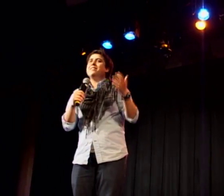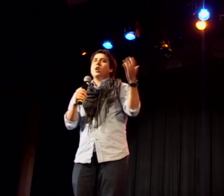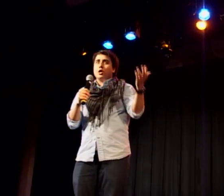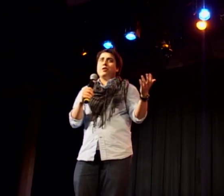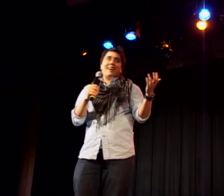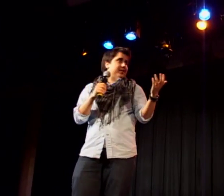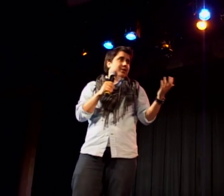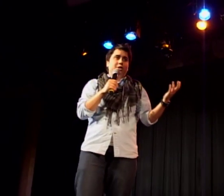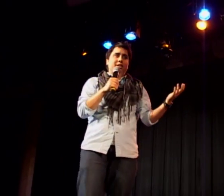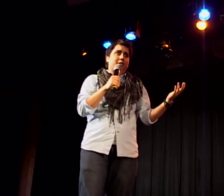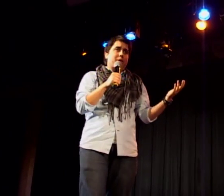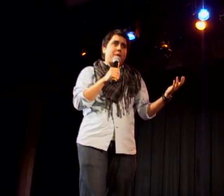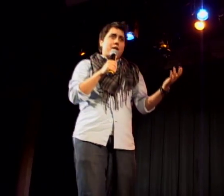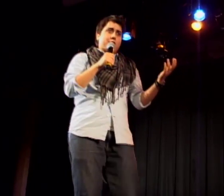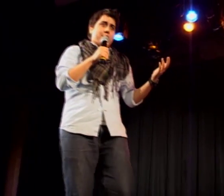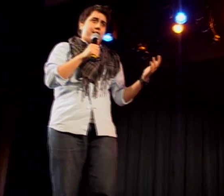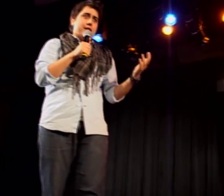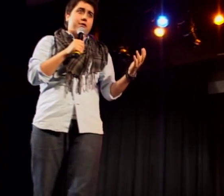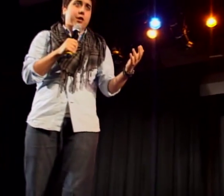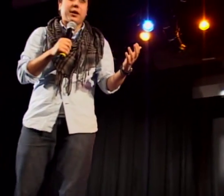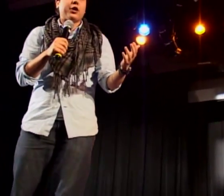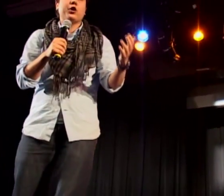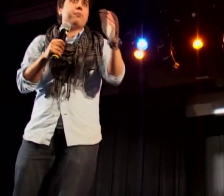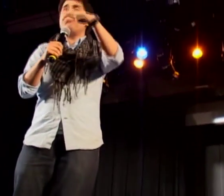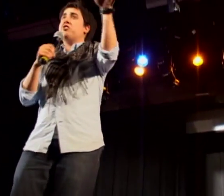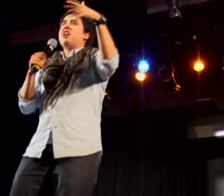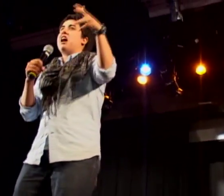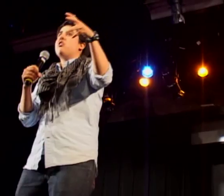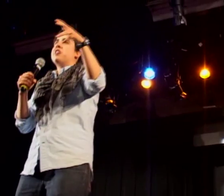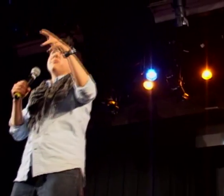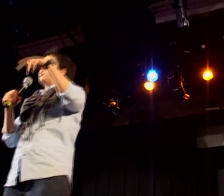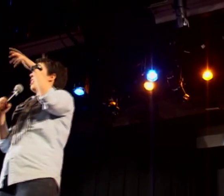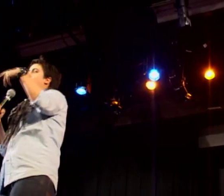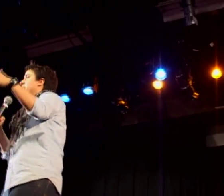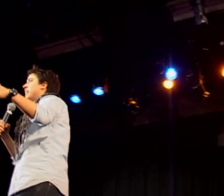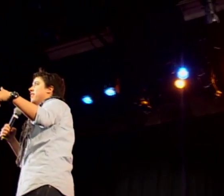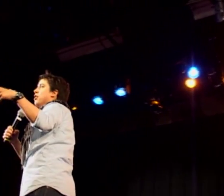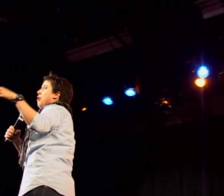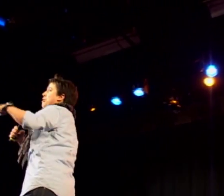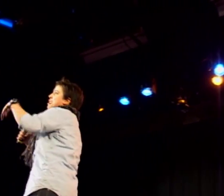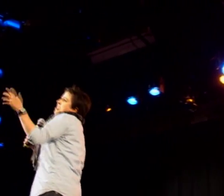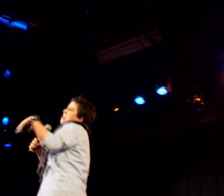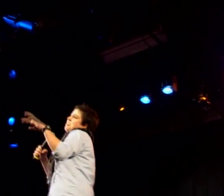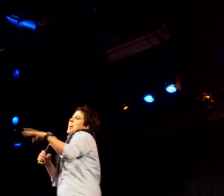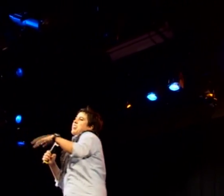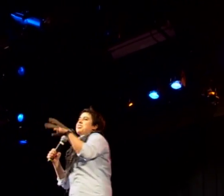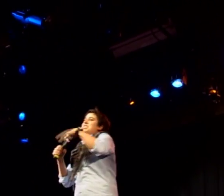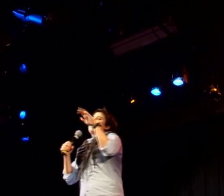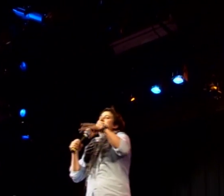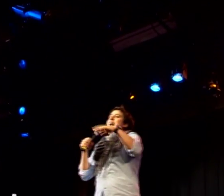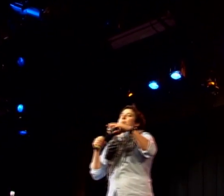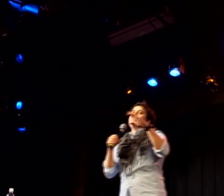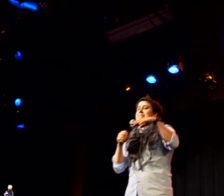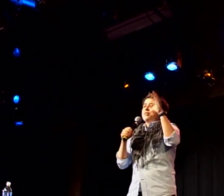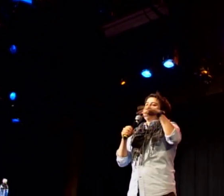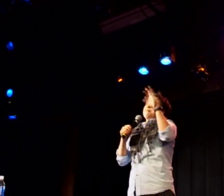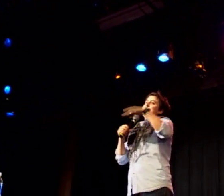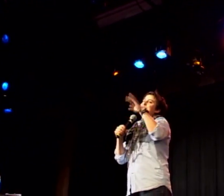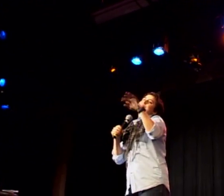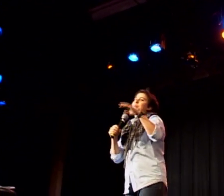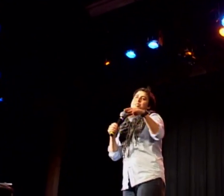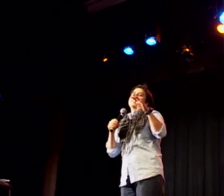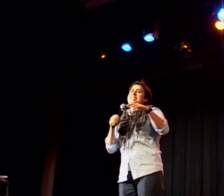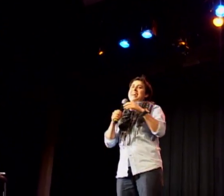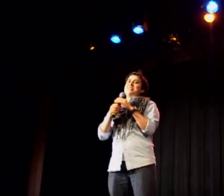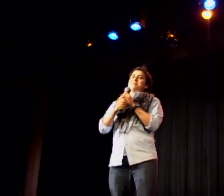Woo! I mean, you're not auditioning to be a beatboxer in a deaf acapella group. They're not hiring, they're not looking. You don't have to do that. You can leave that out, but even though